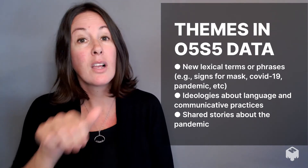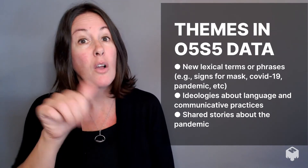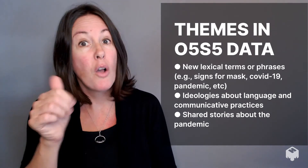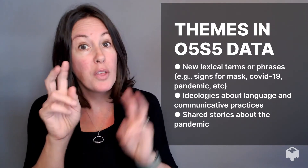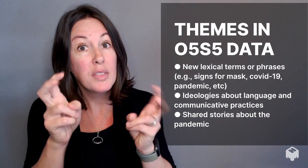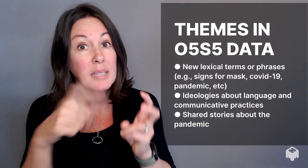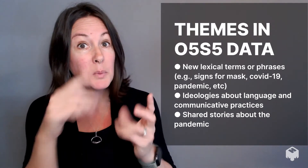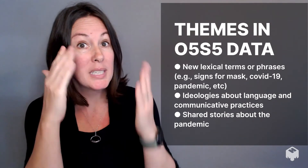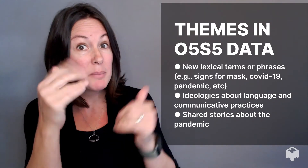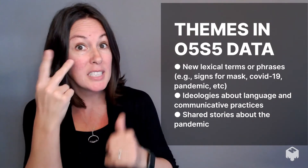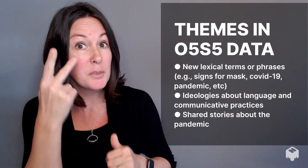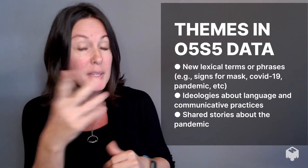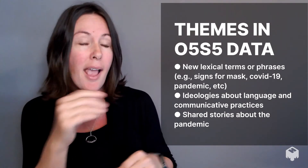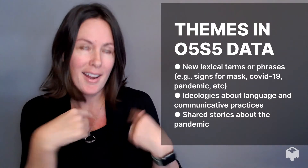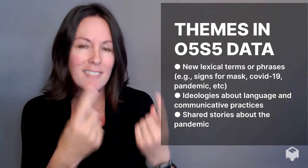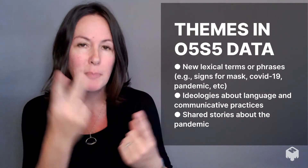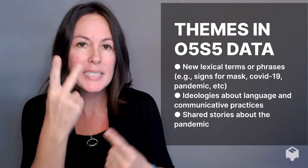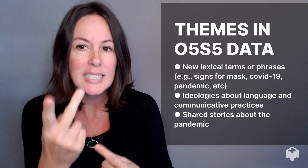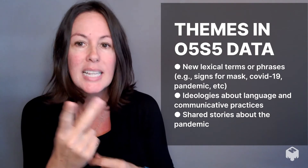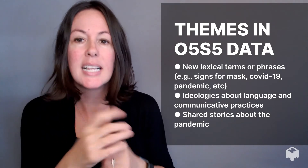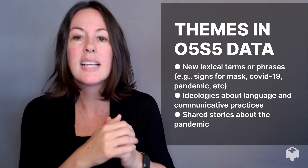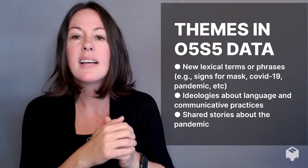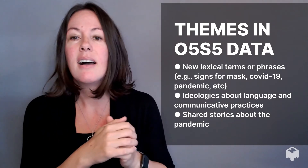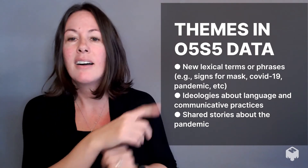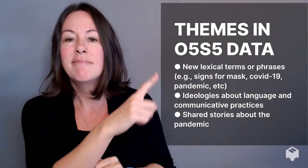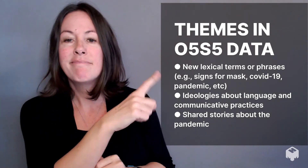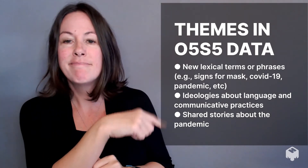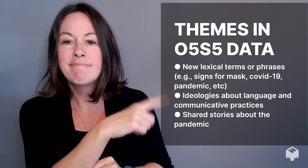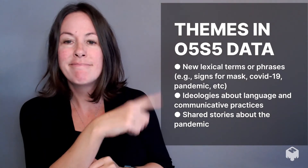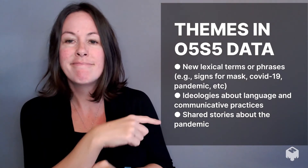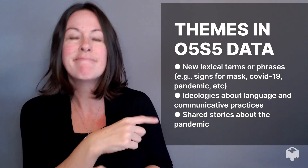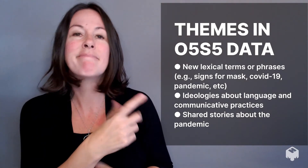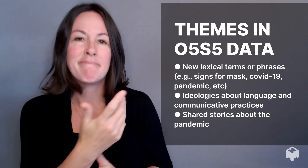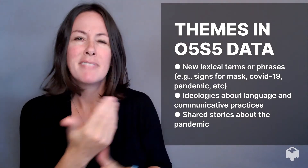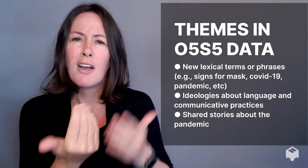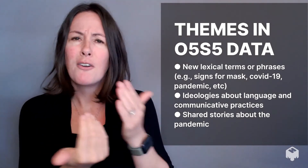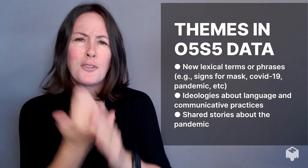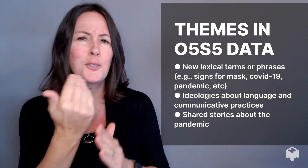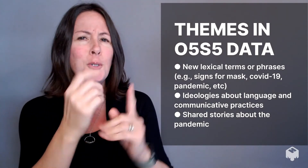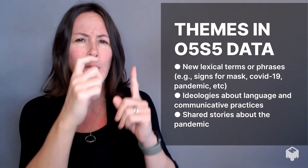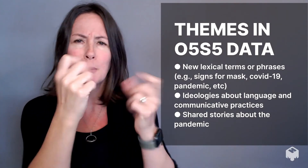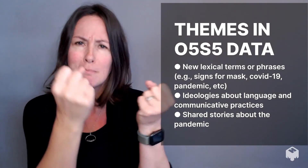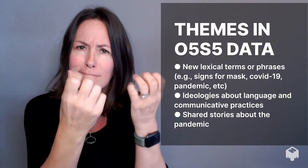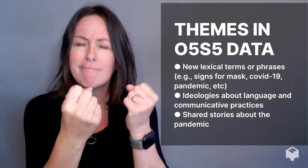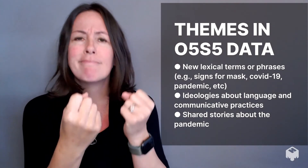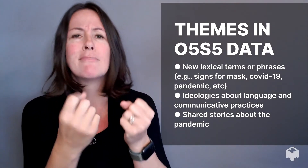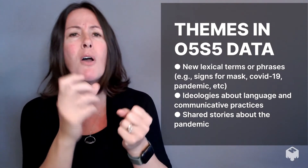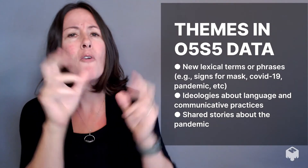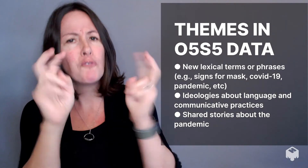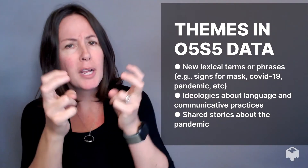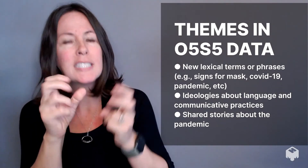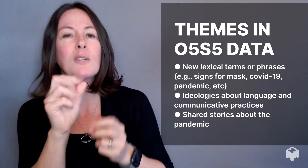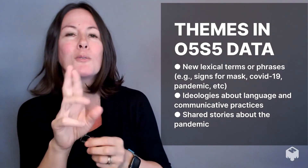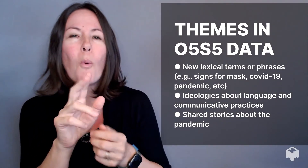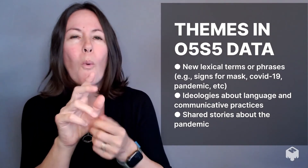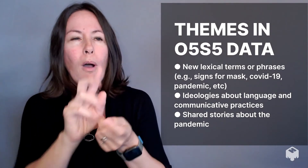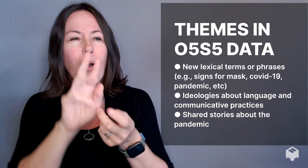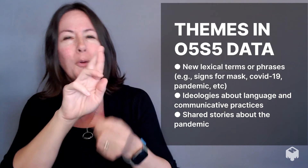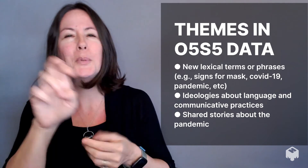So a few other themes that we expected to see and we have been seeing. Of course, new terminology, new signs or